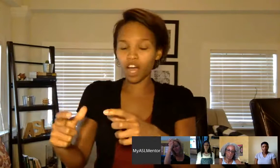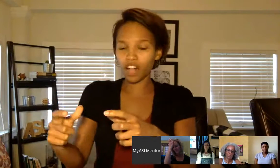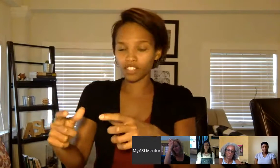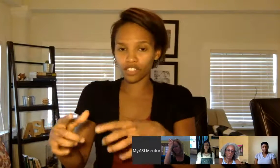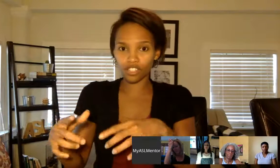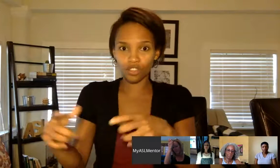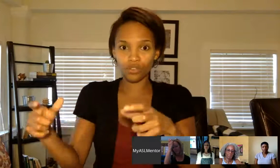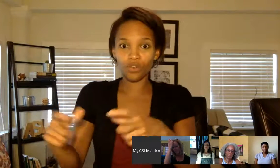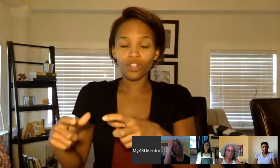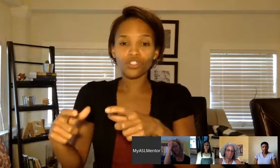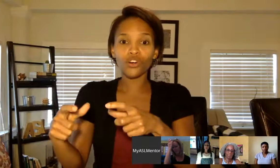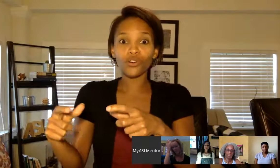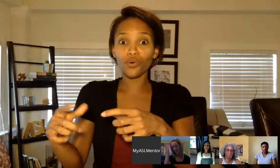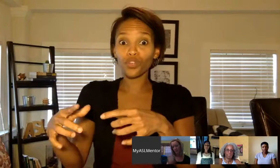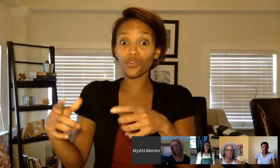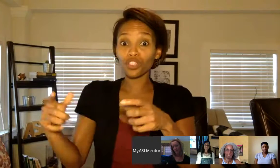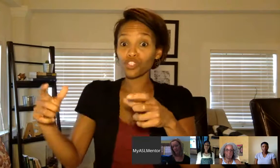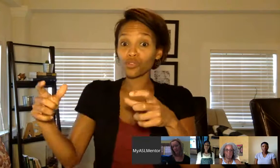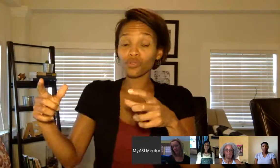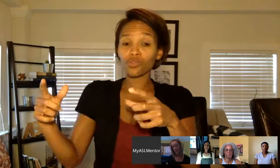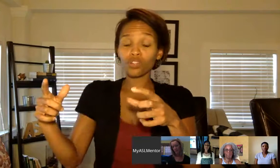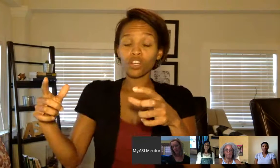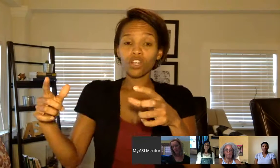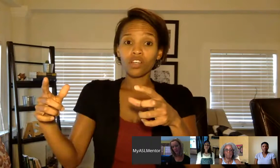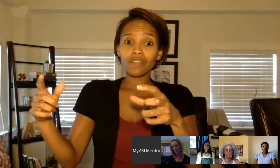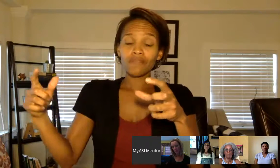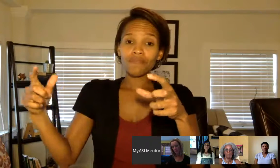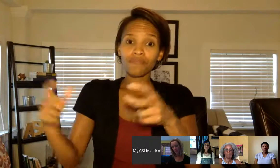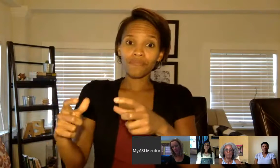same college as you. So you could do,